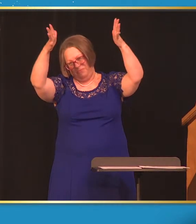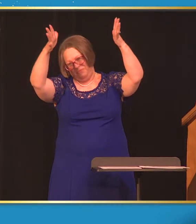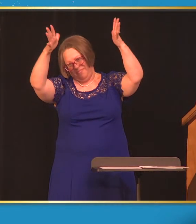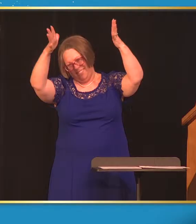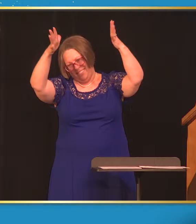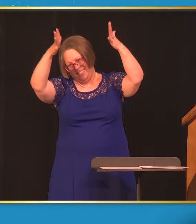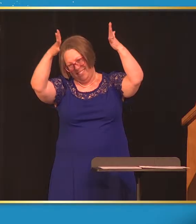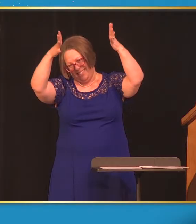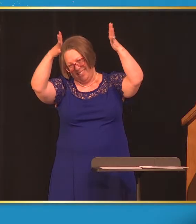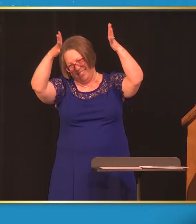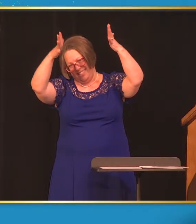us that lesson.